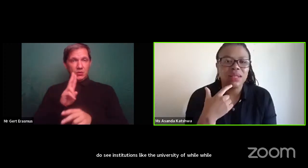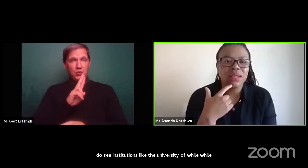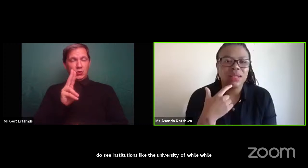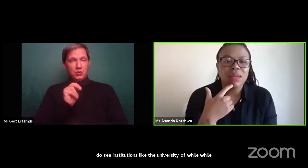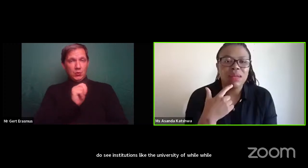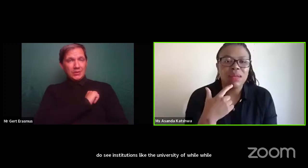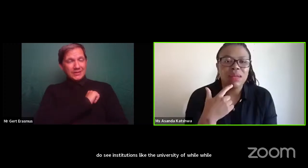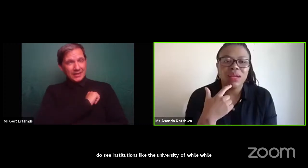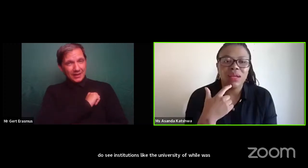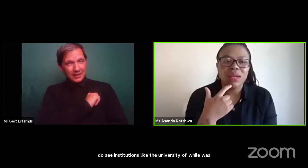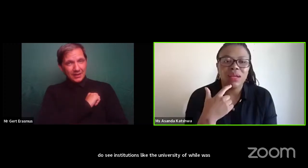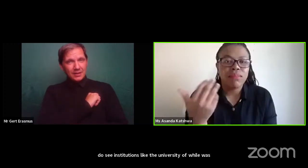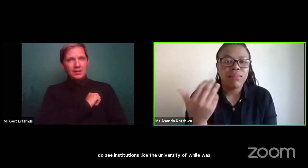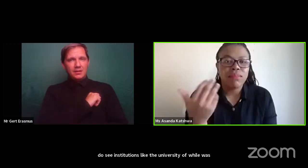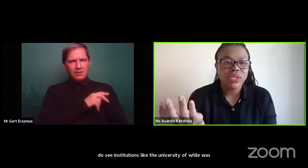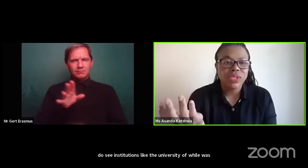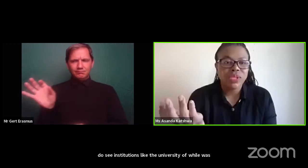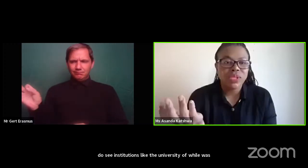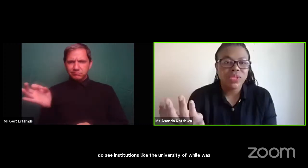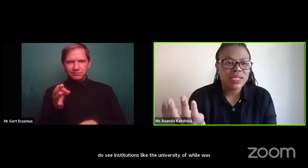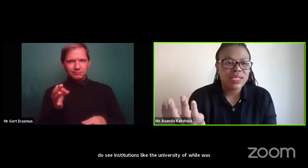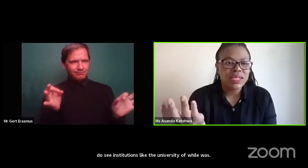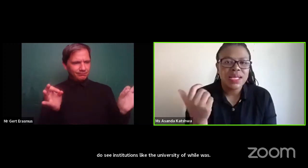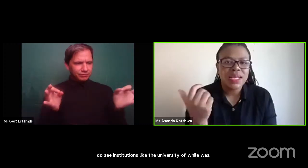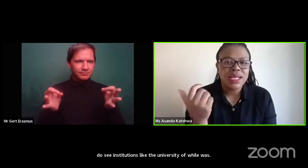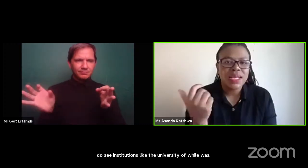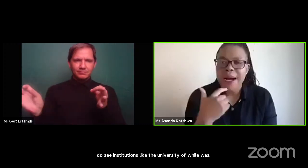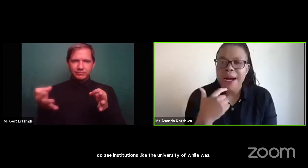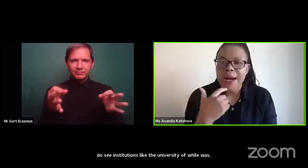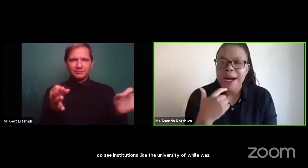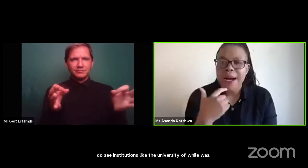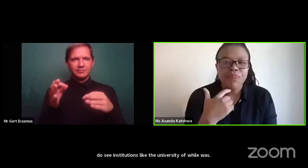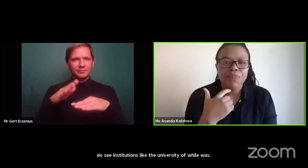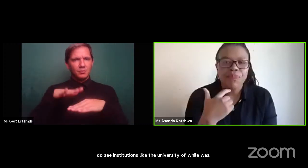KwaZulu-Natal employing more and more sign language interpreters.